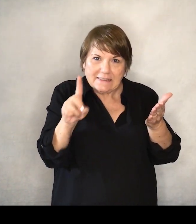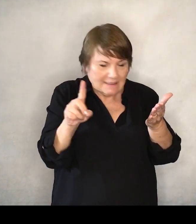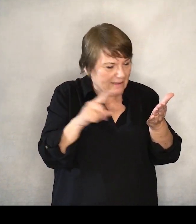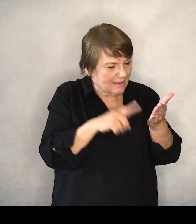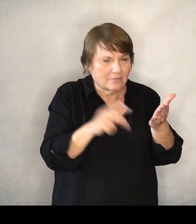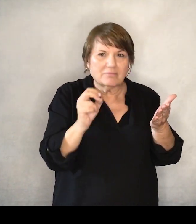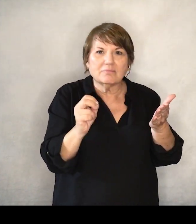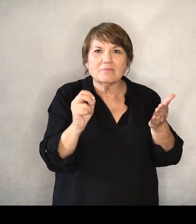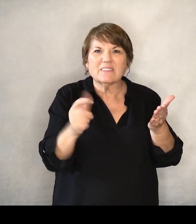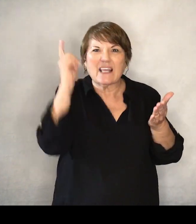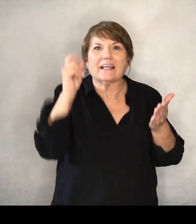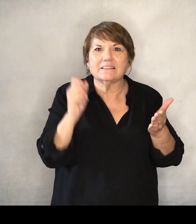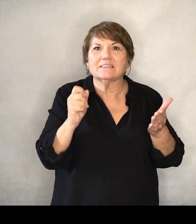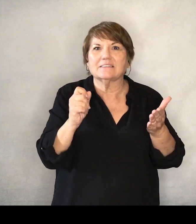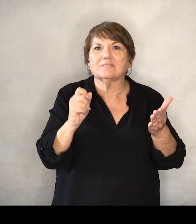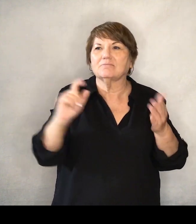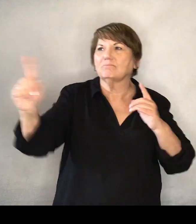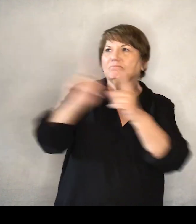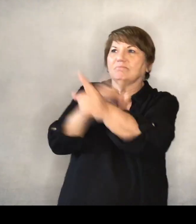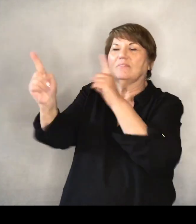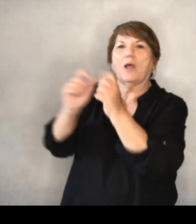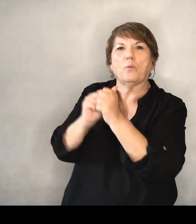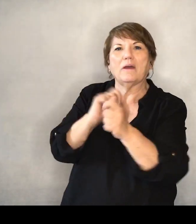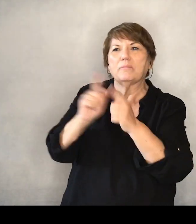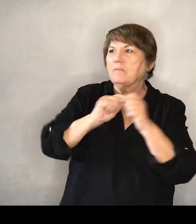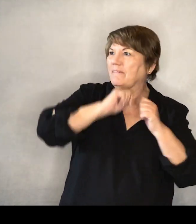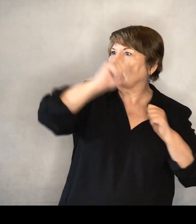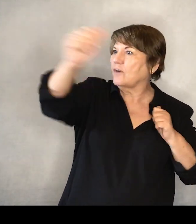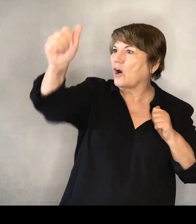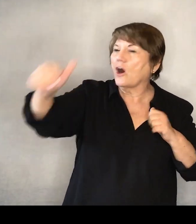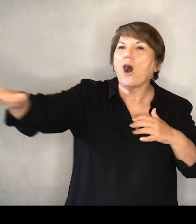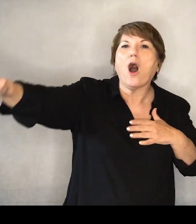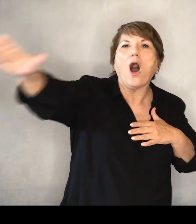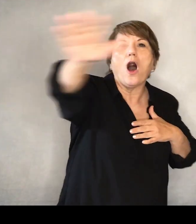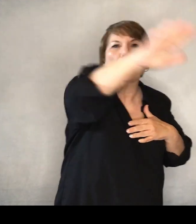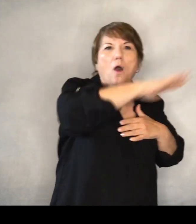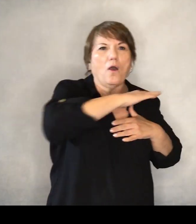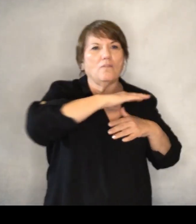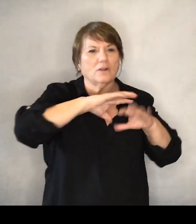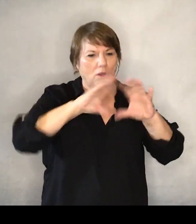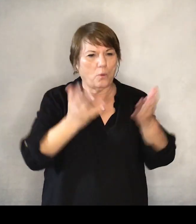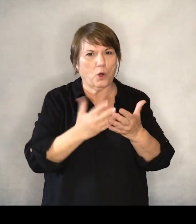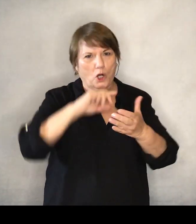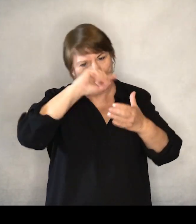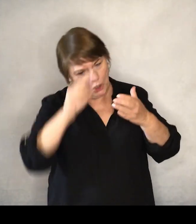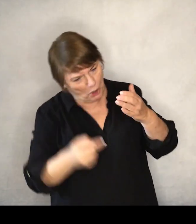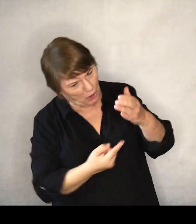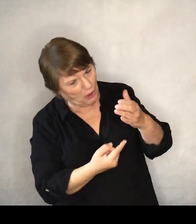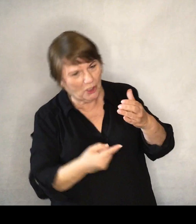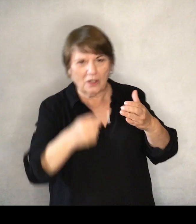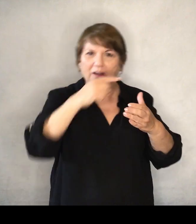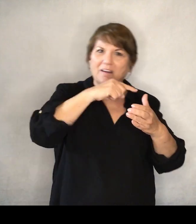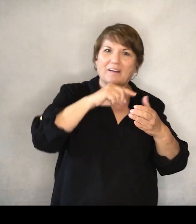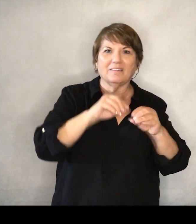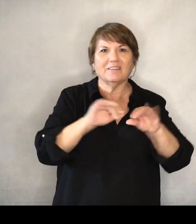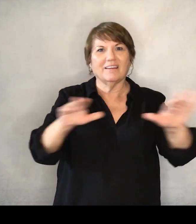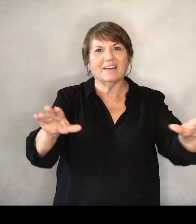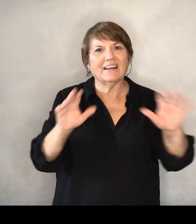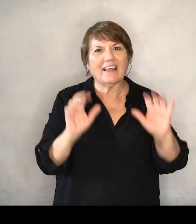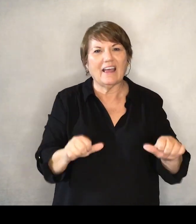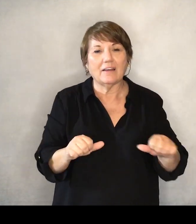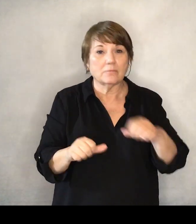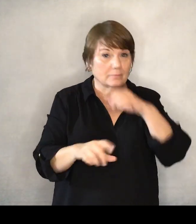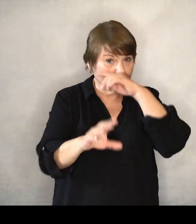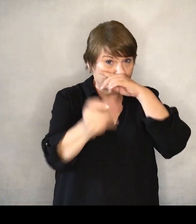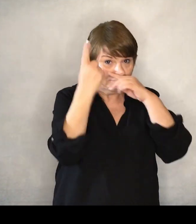seconds, you can be in conversation with people all around the world. But this wasn't so. In